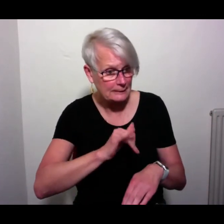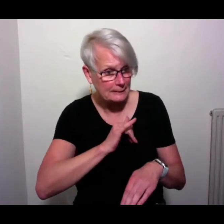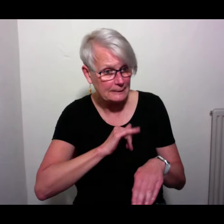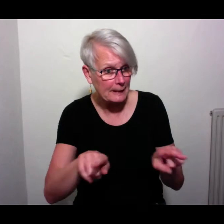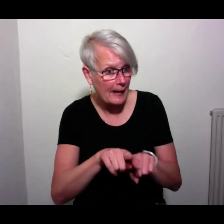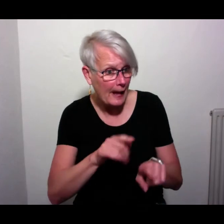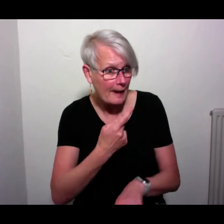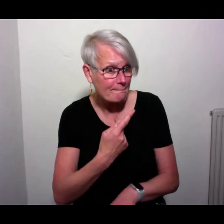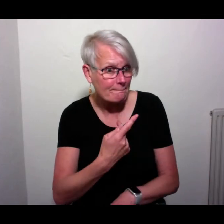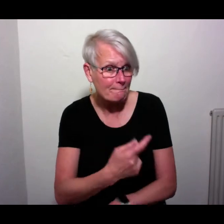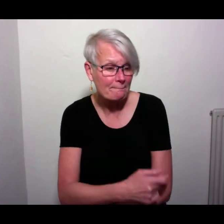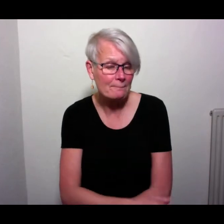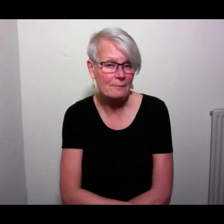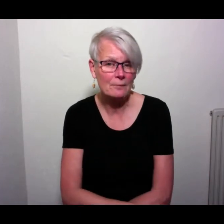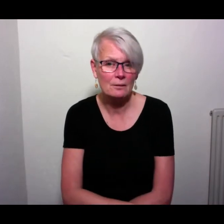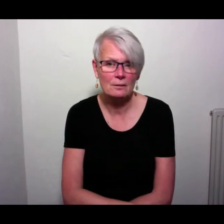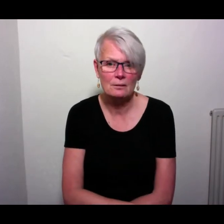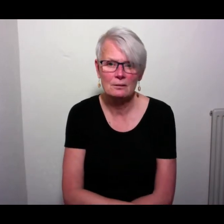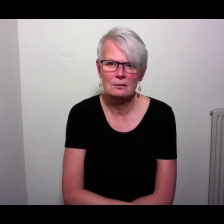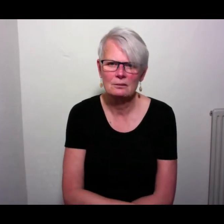nail varnish."